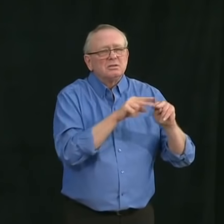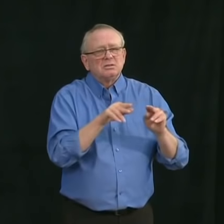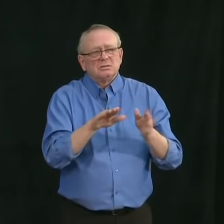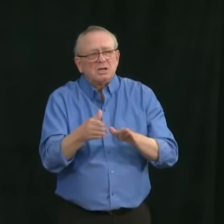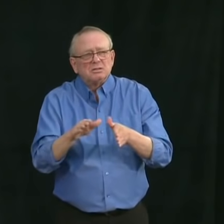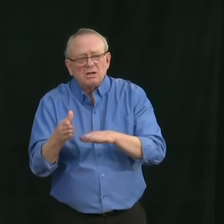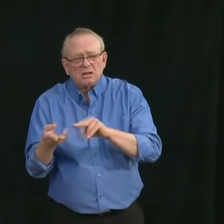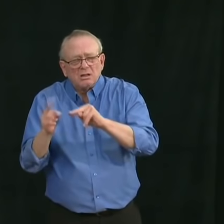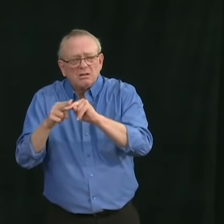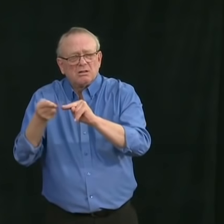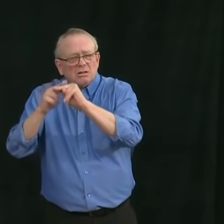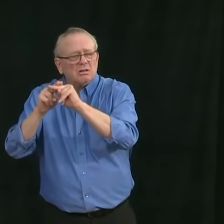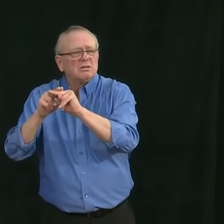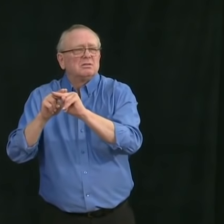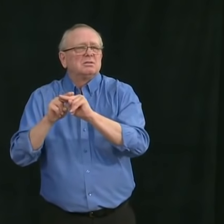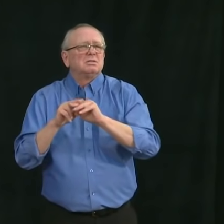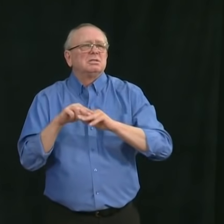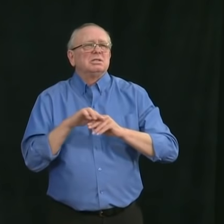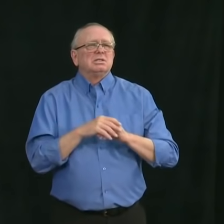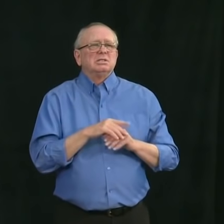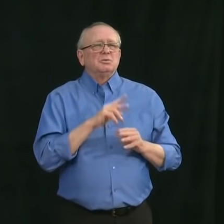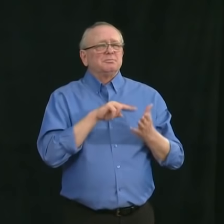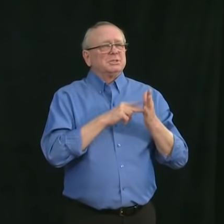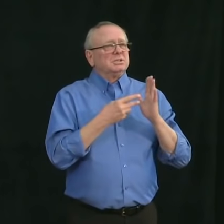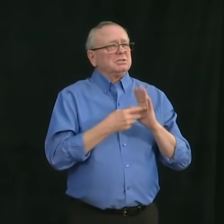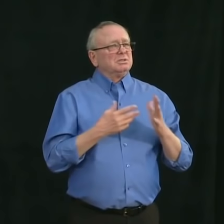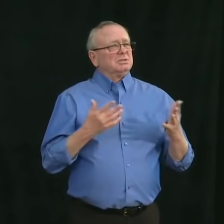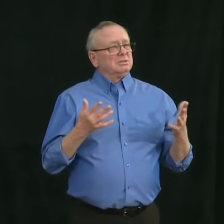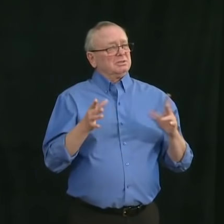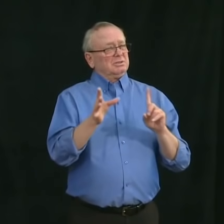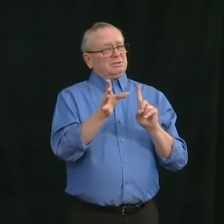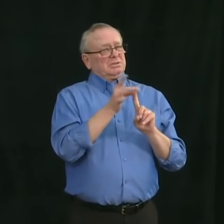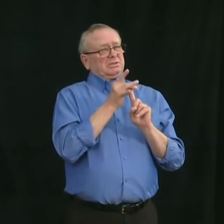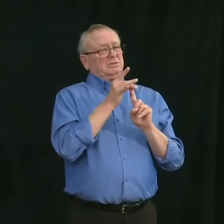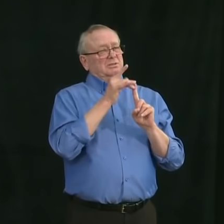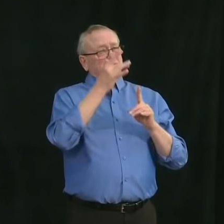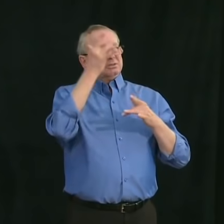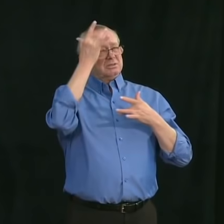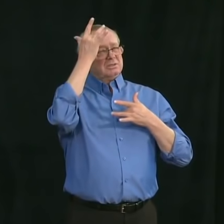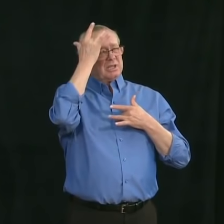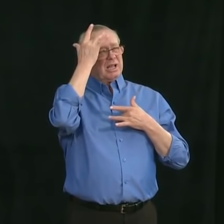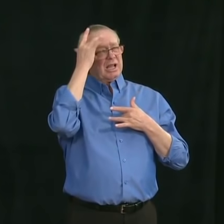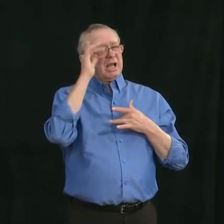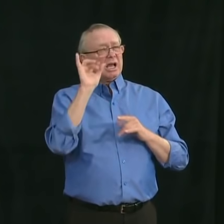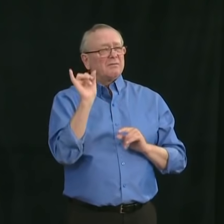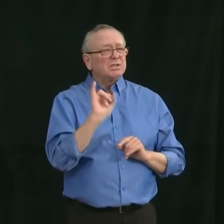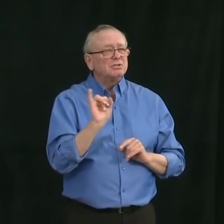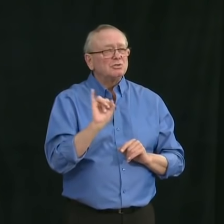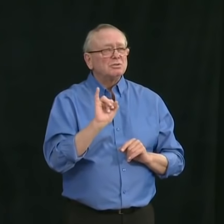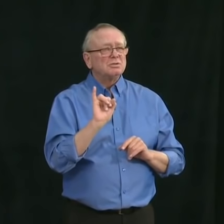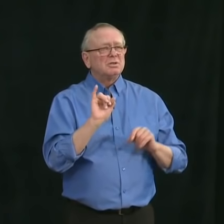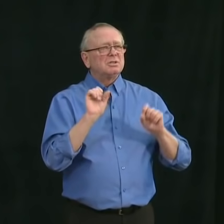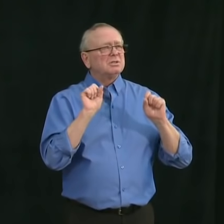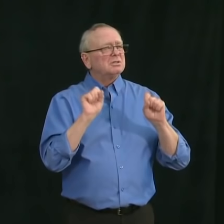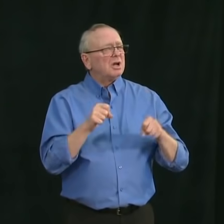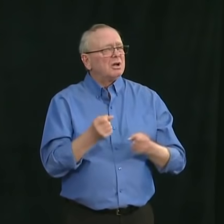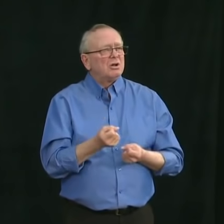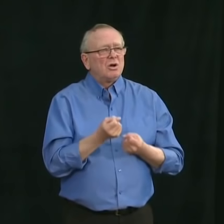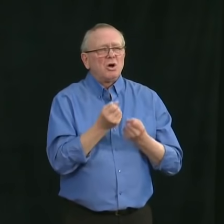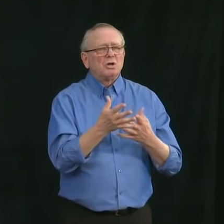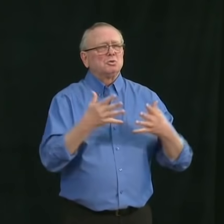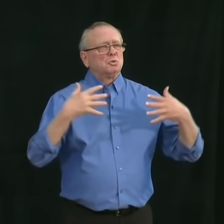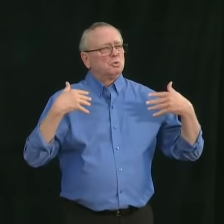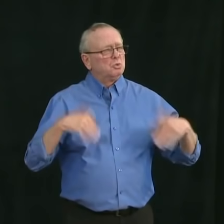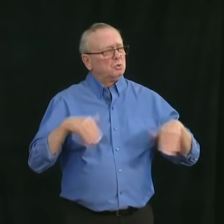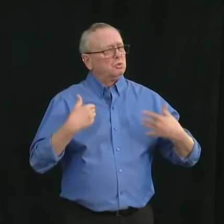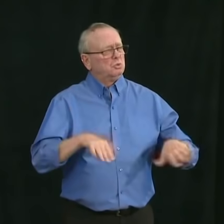cases illustrate that infection with this virus has serious consequences for many people. Families are grieving those